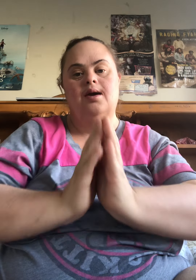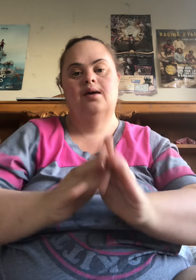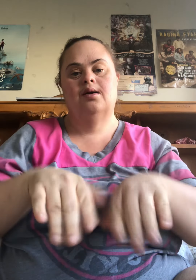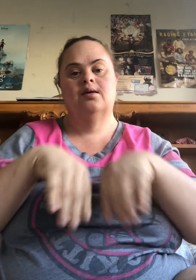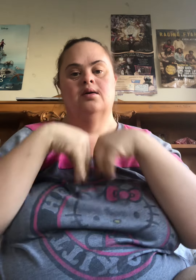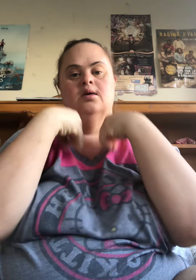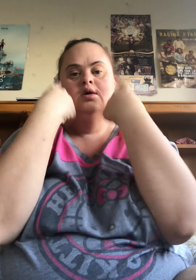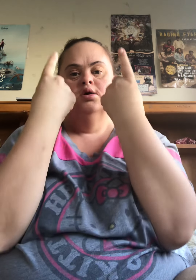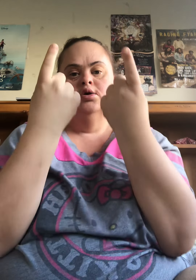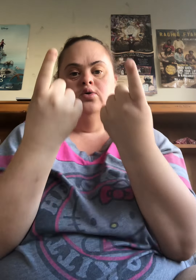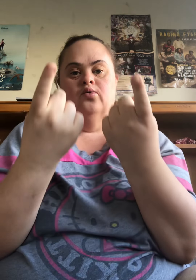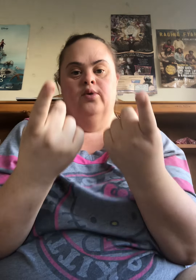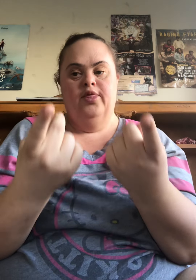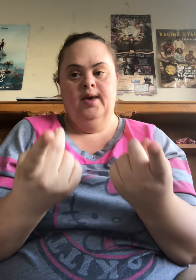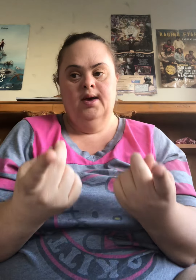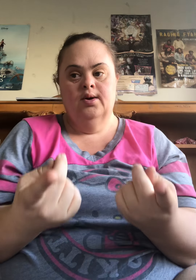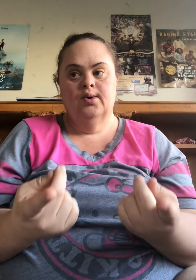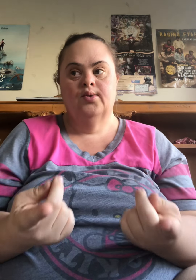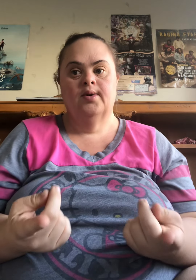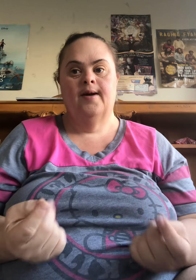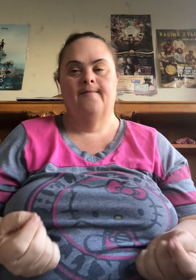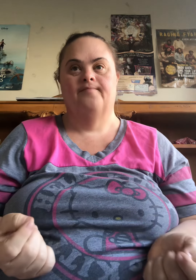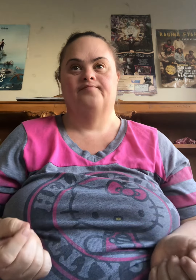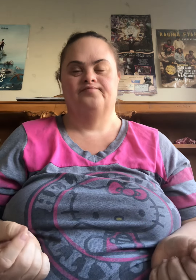share with you.